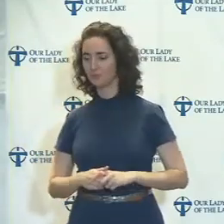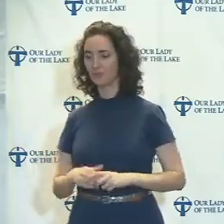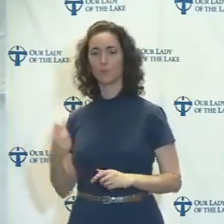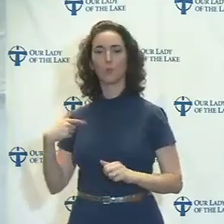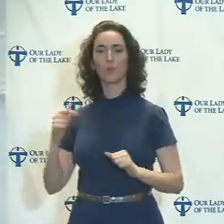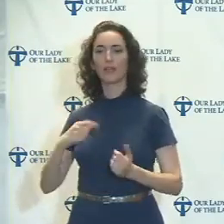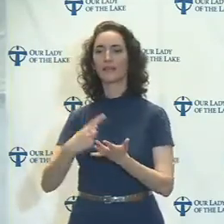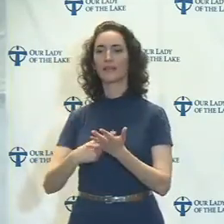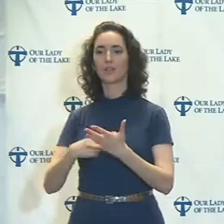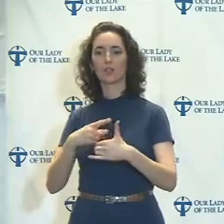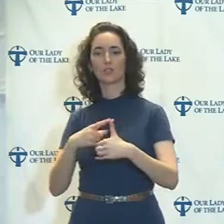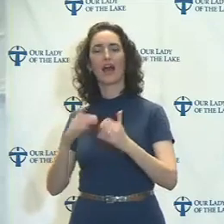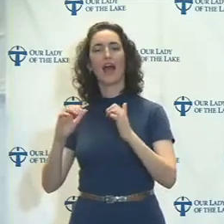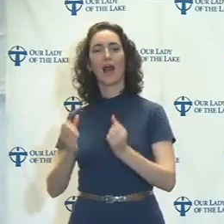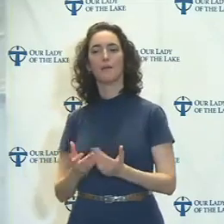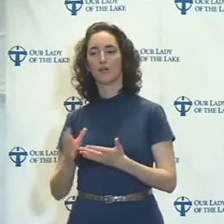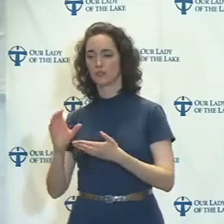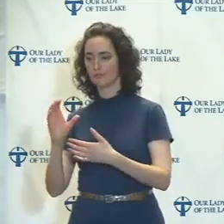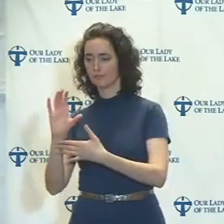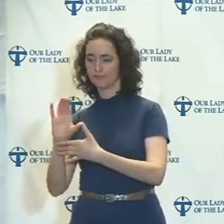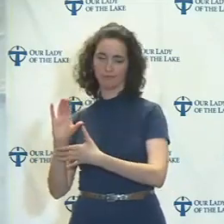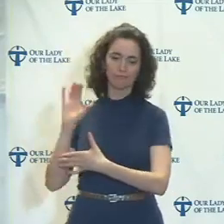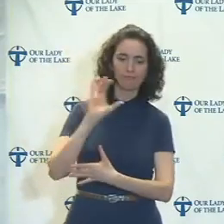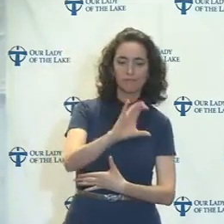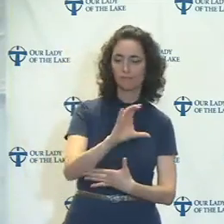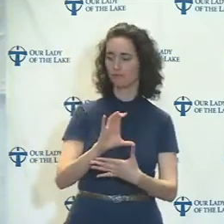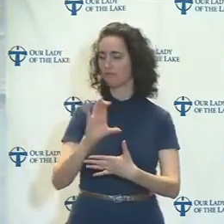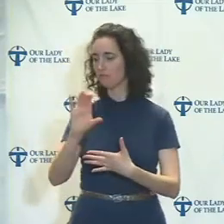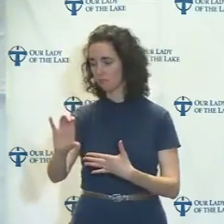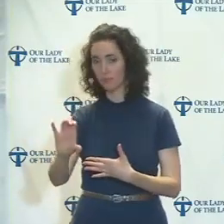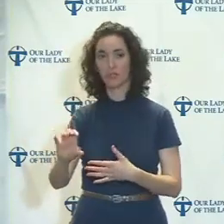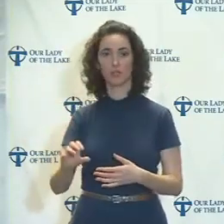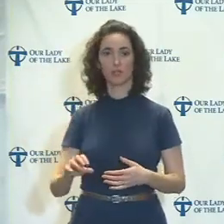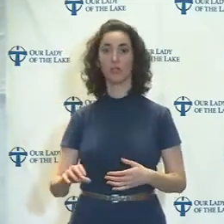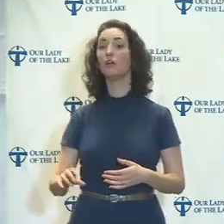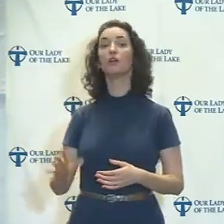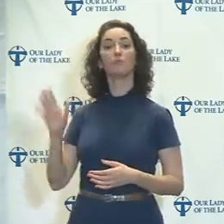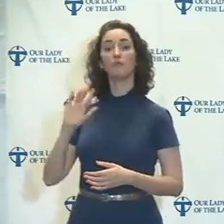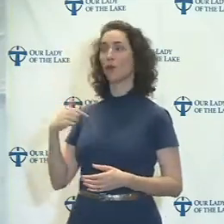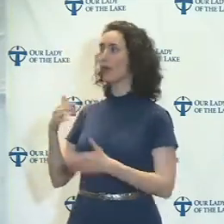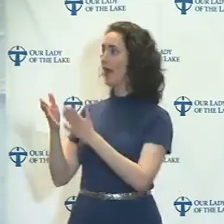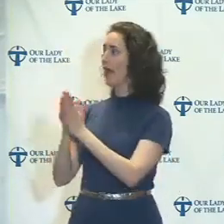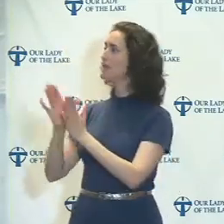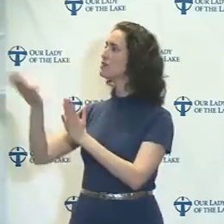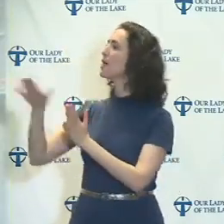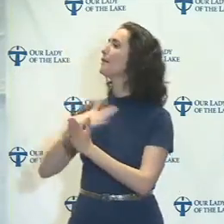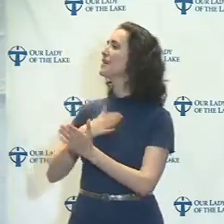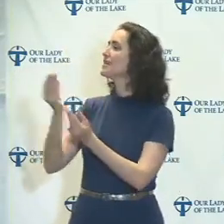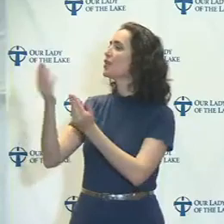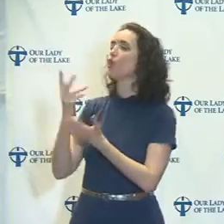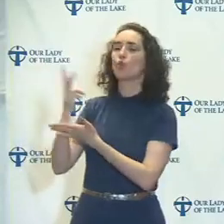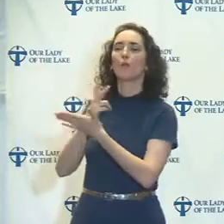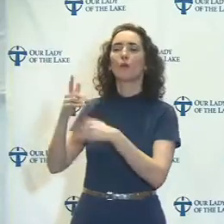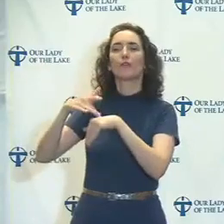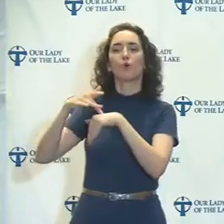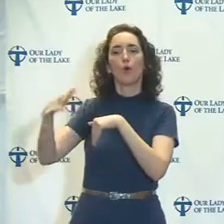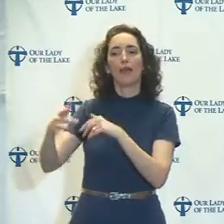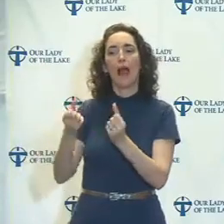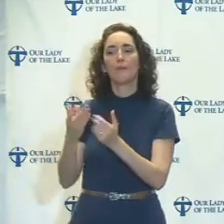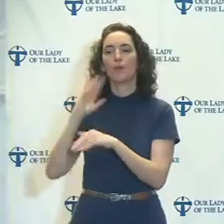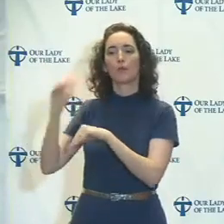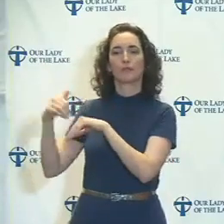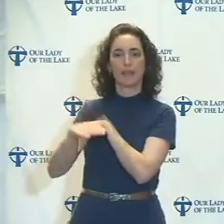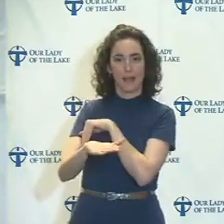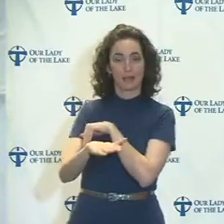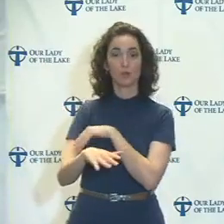like allocations, and it was our requests to them that gave us 3 weeks of visibility. So they told us today